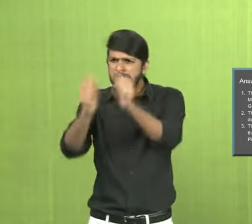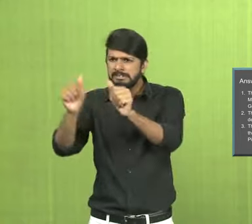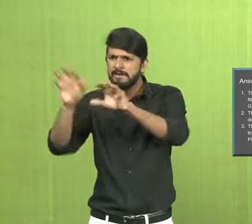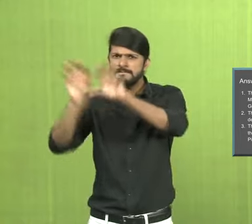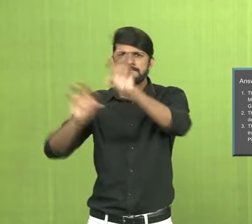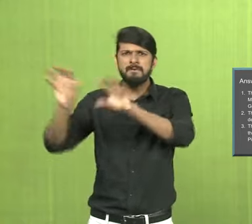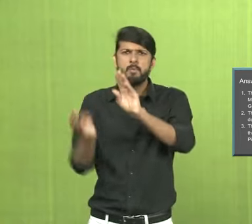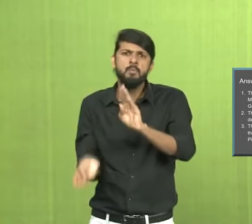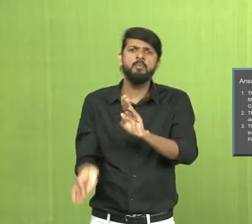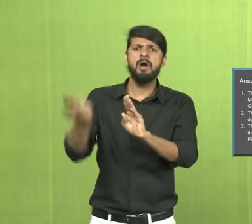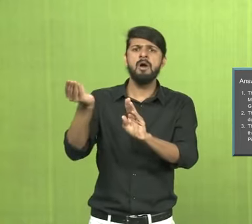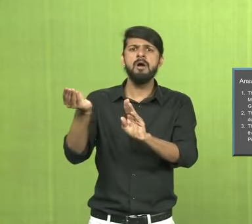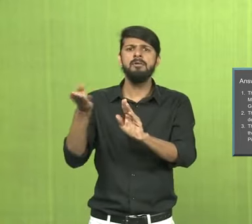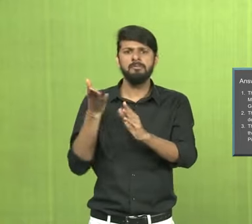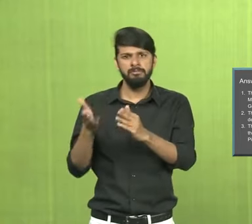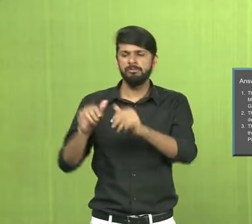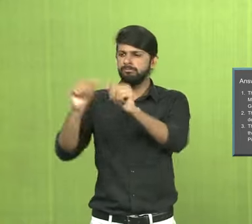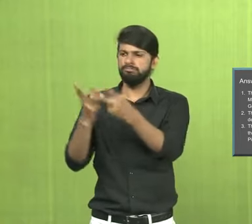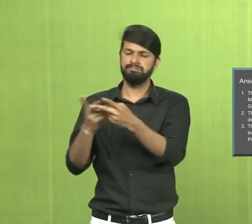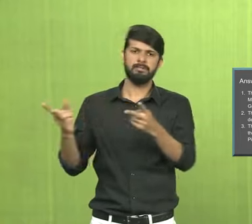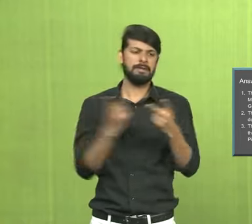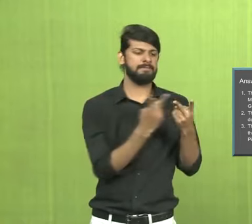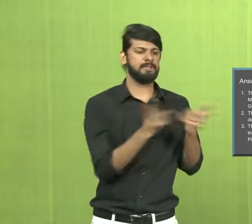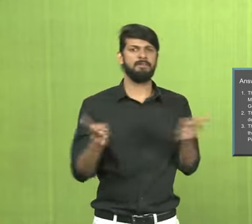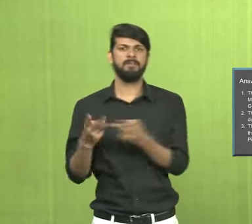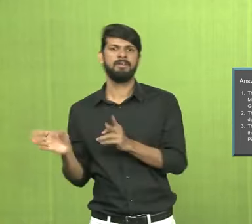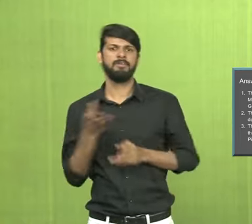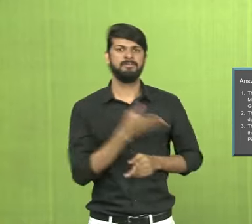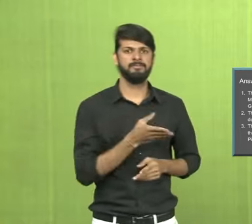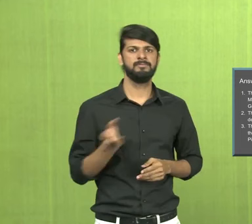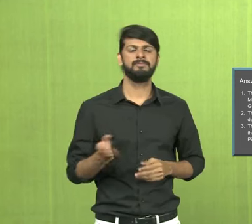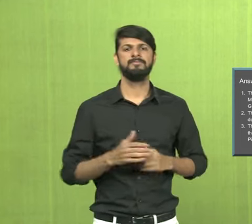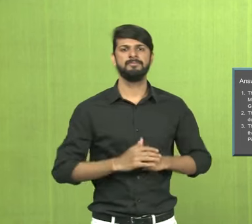and ornamentation. That is the difference.